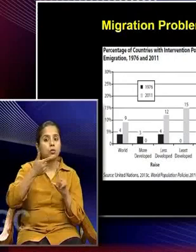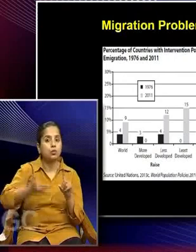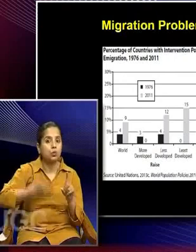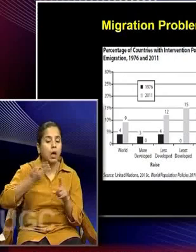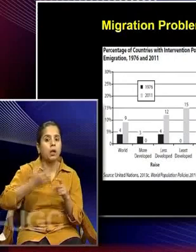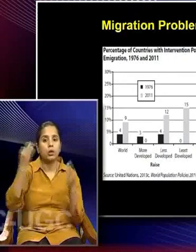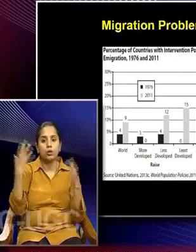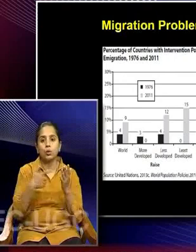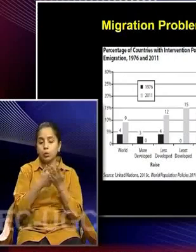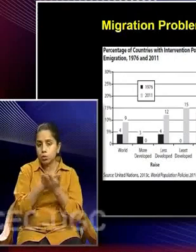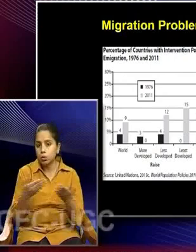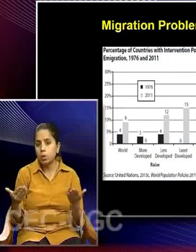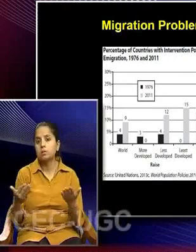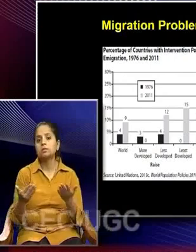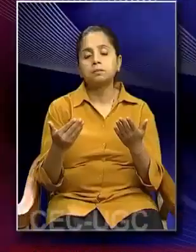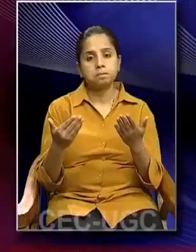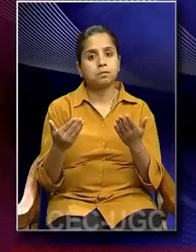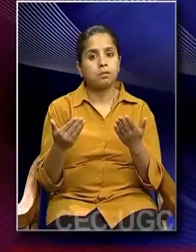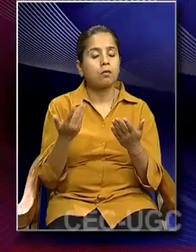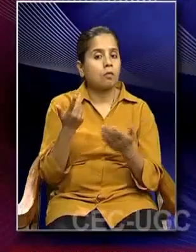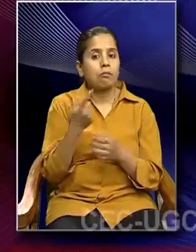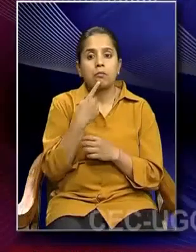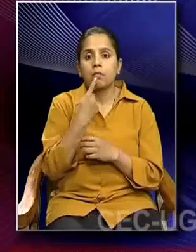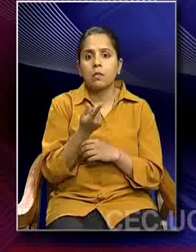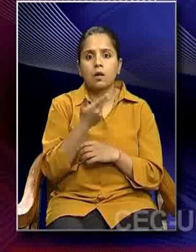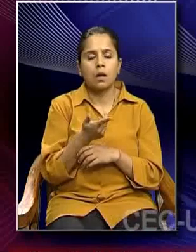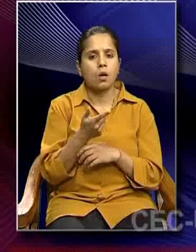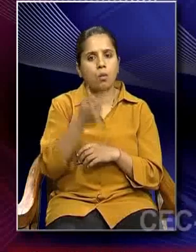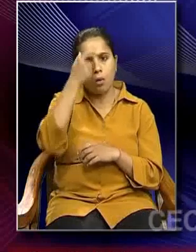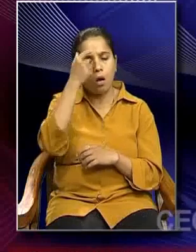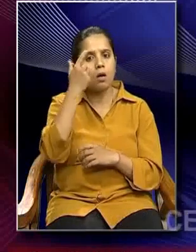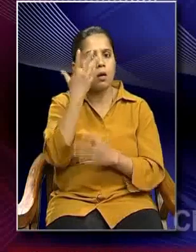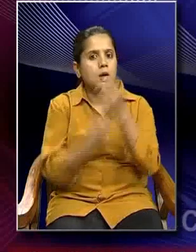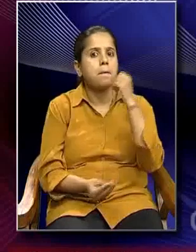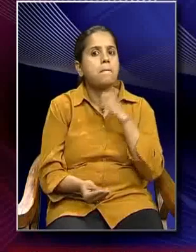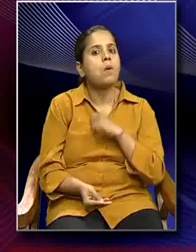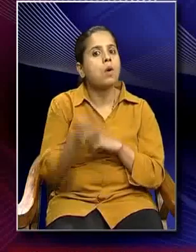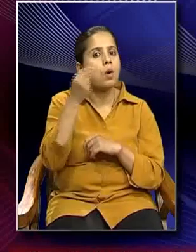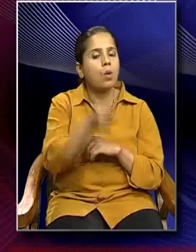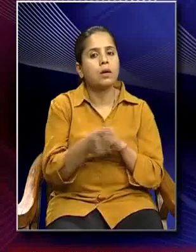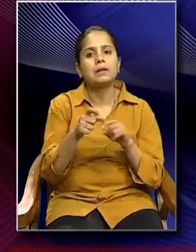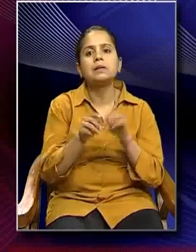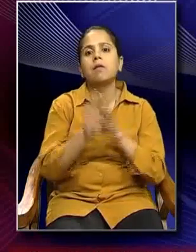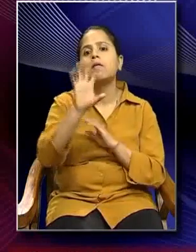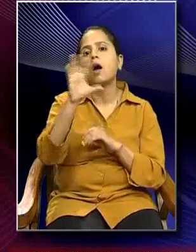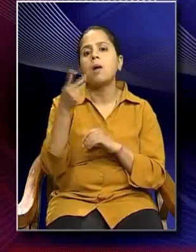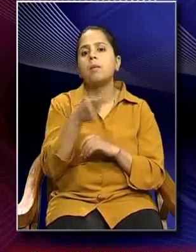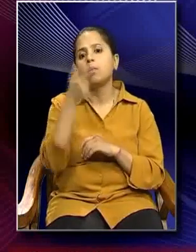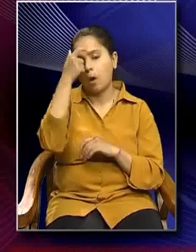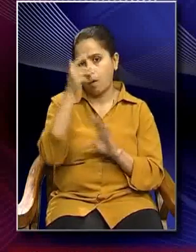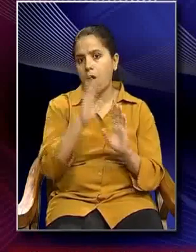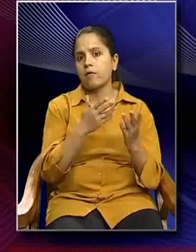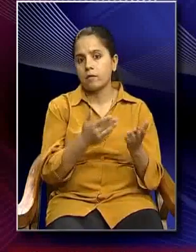new resources and, is really dampening the development potential in the developing nation. So that is